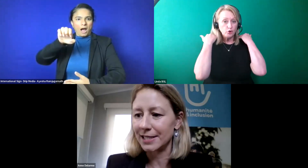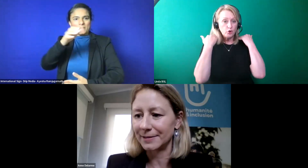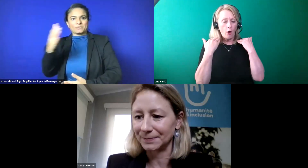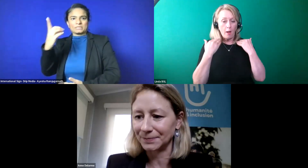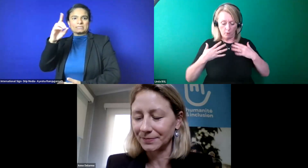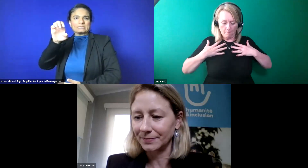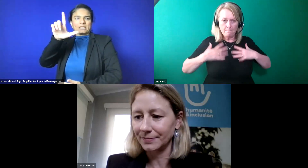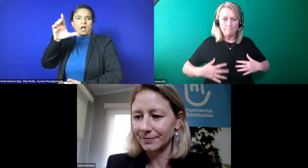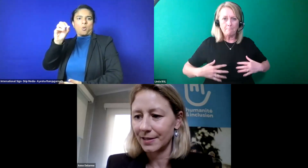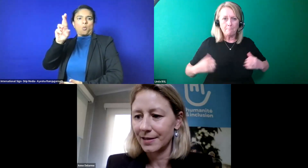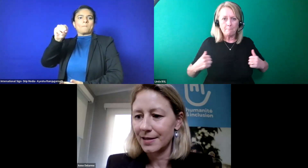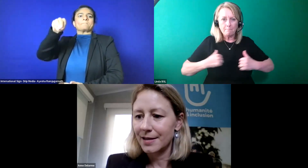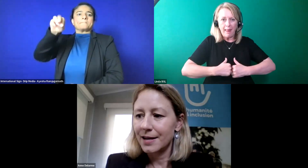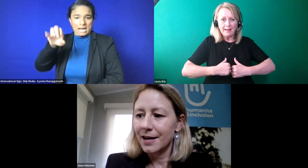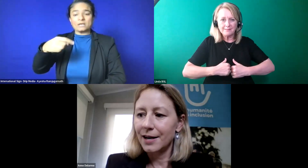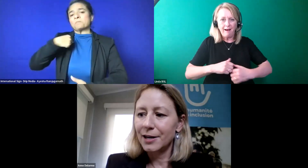blazer today.